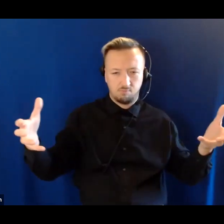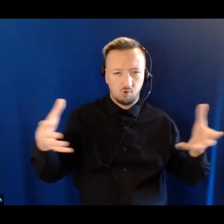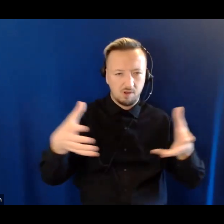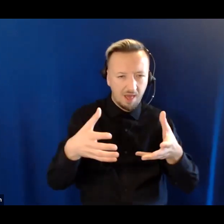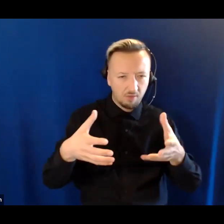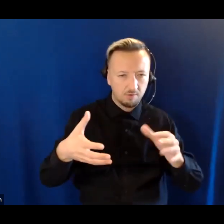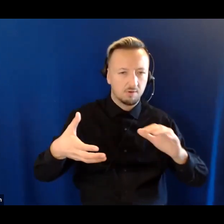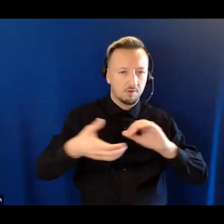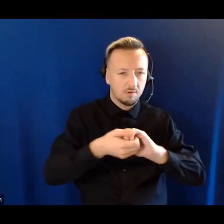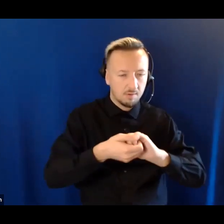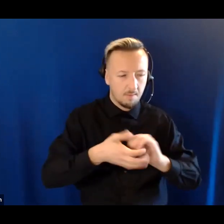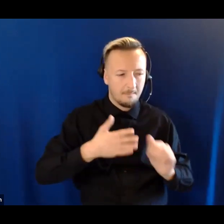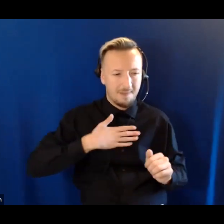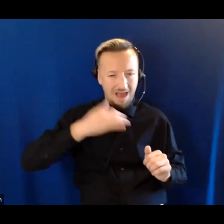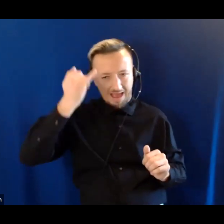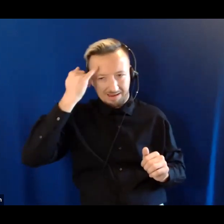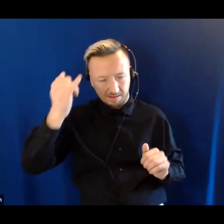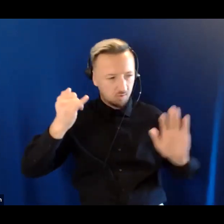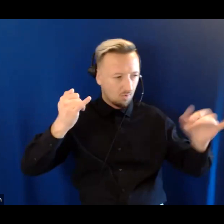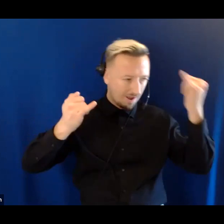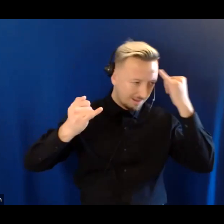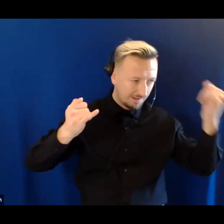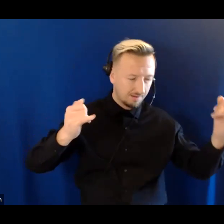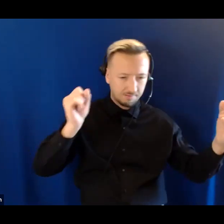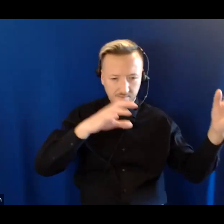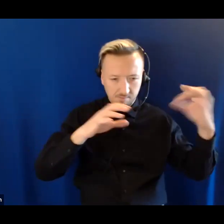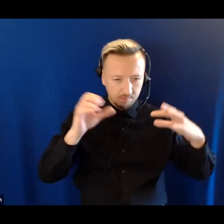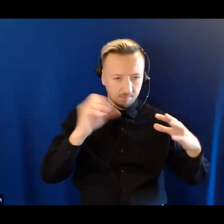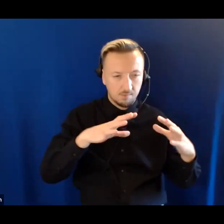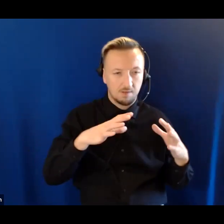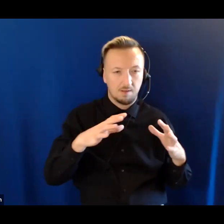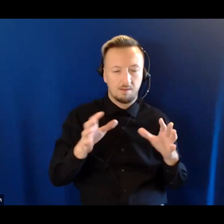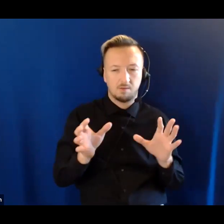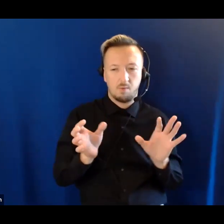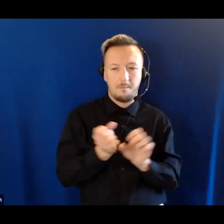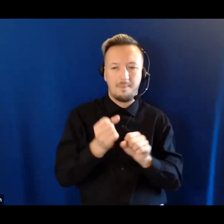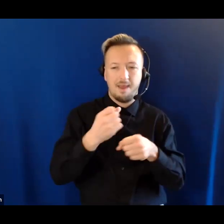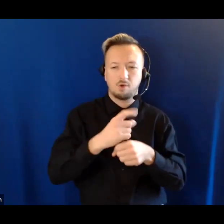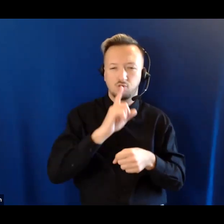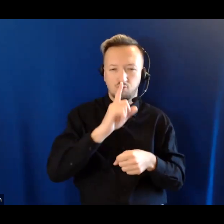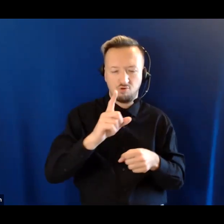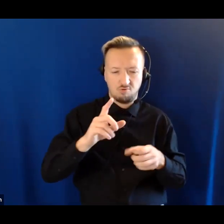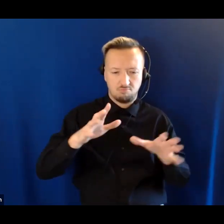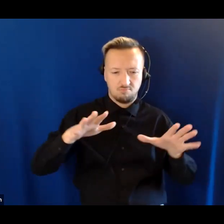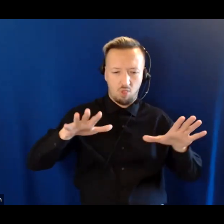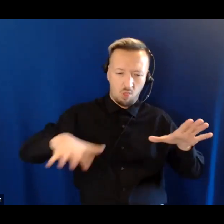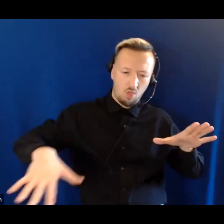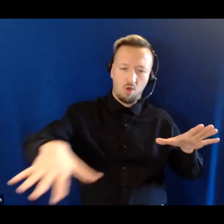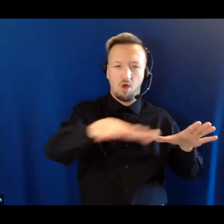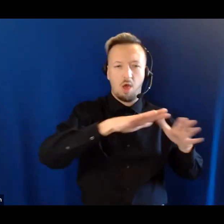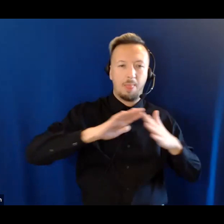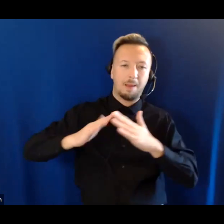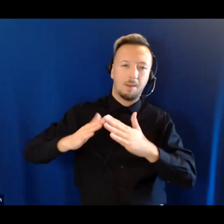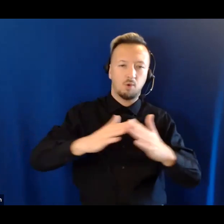our philosophy to others to really, make sure that as a community, we are addressing the bigger issues